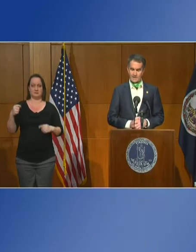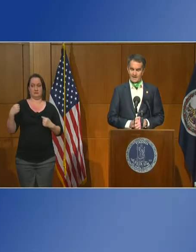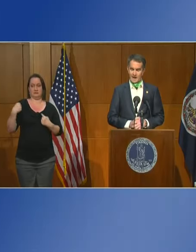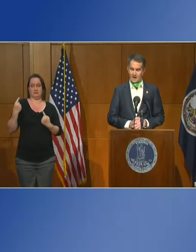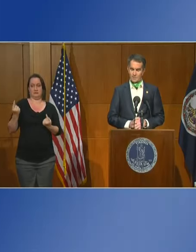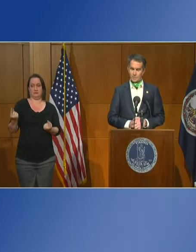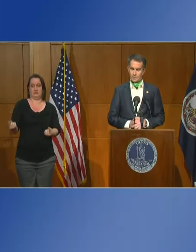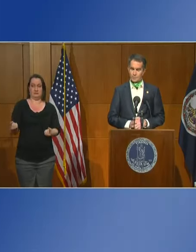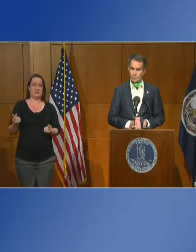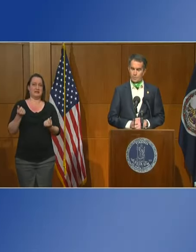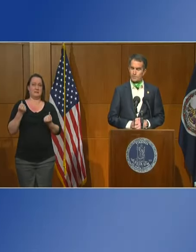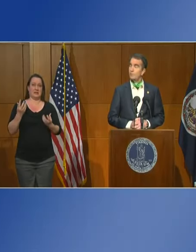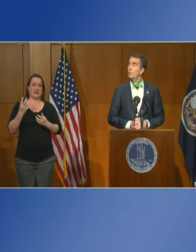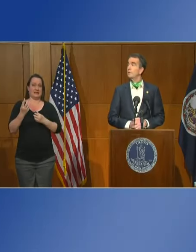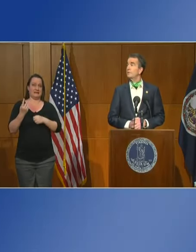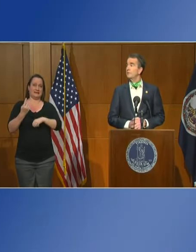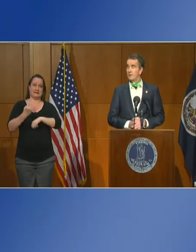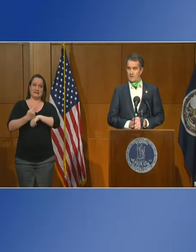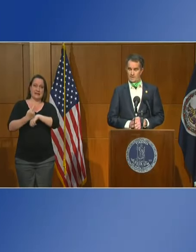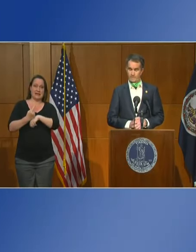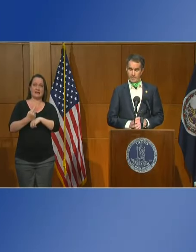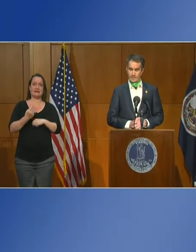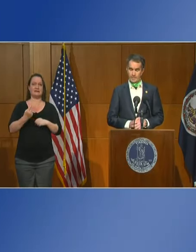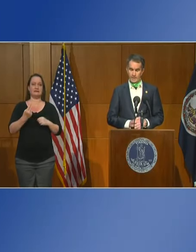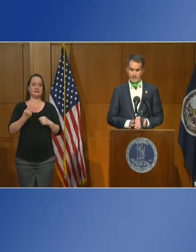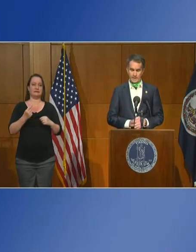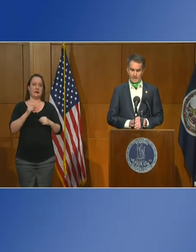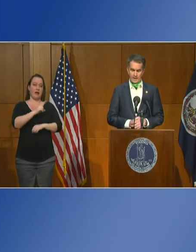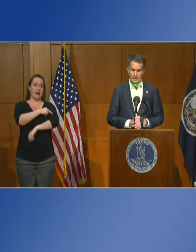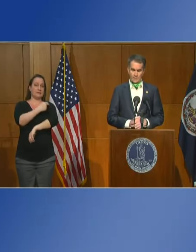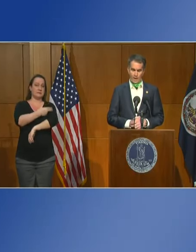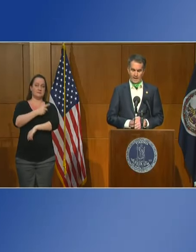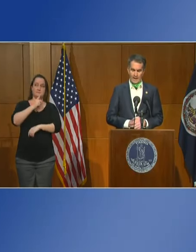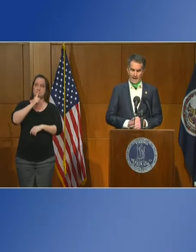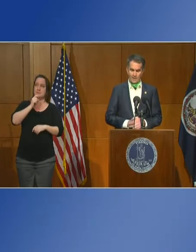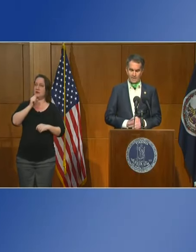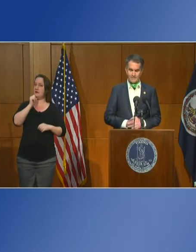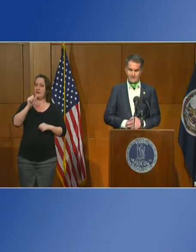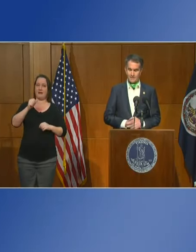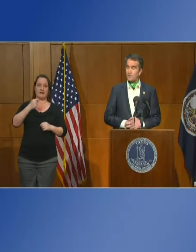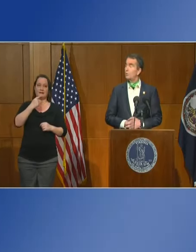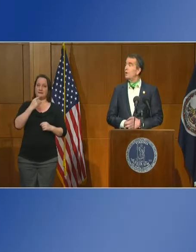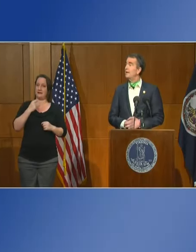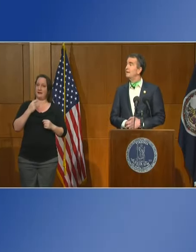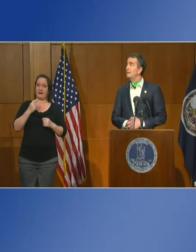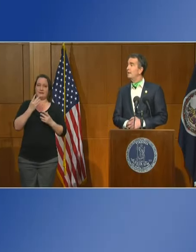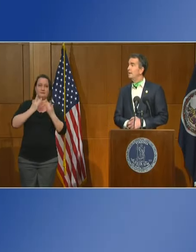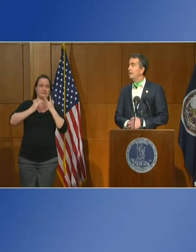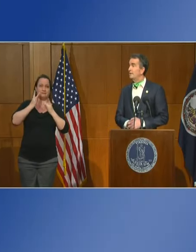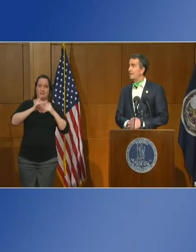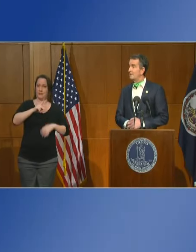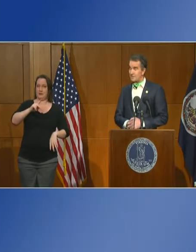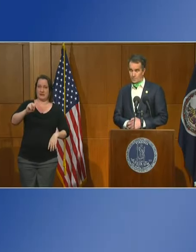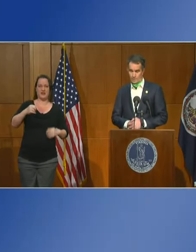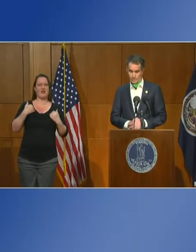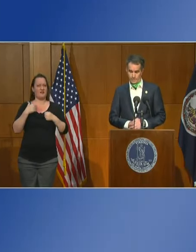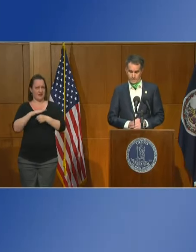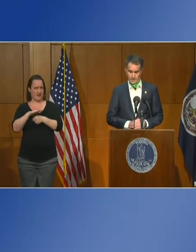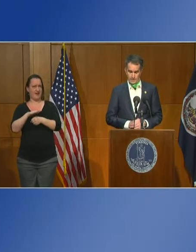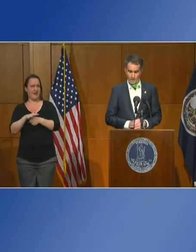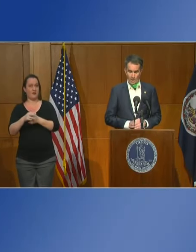days since any hospitals reported shortages of PPE, and right now even the trend is at